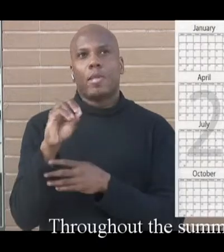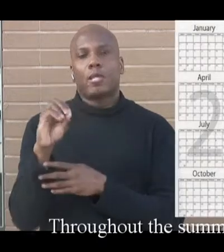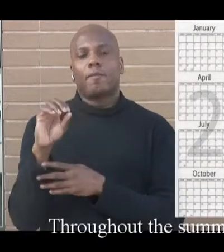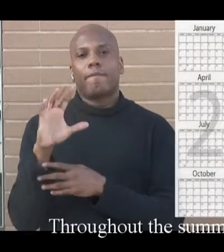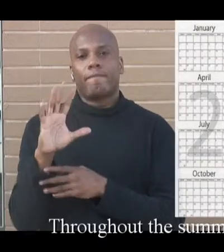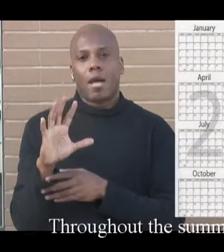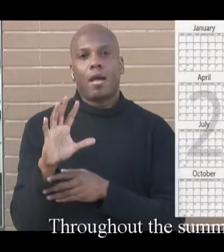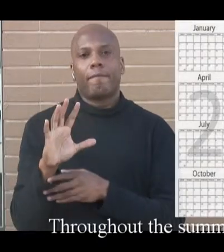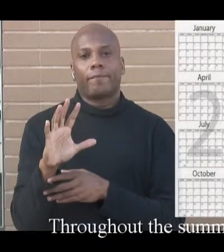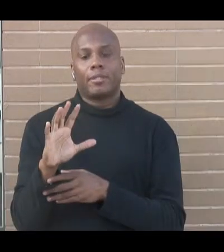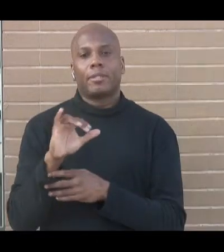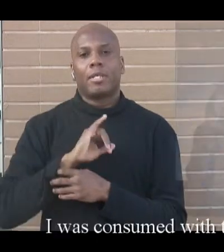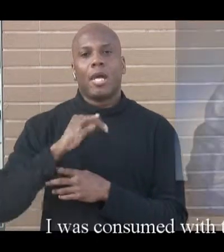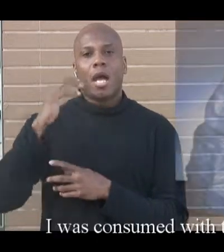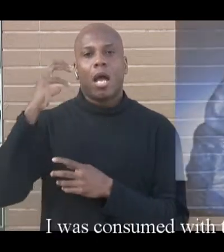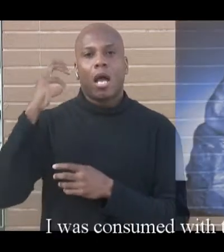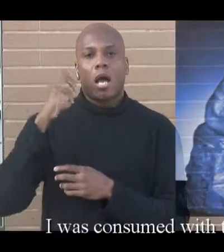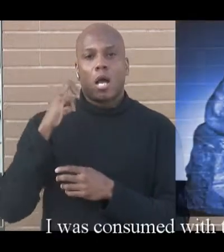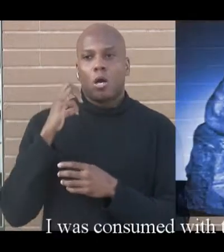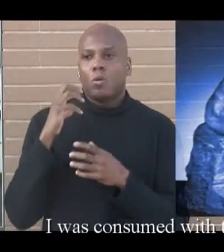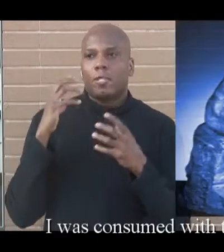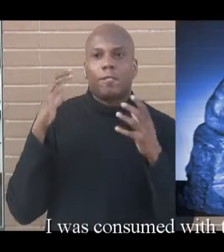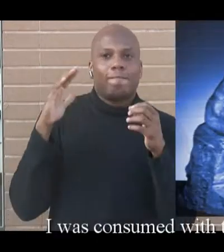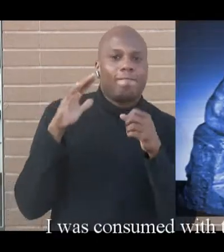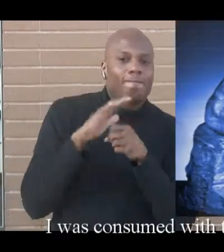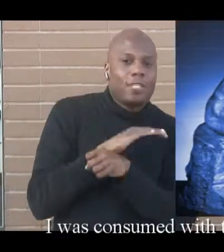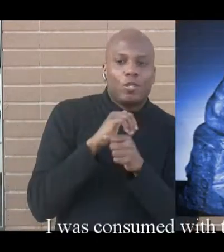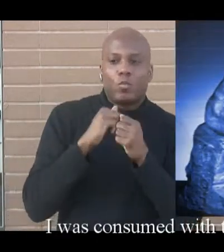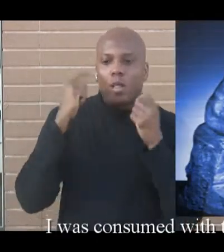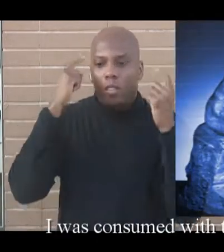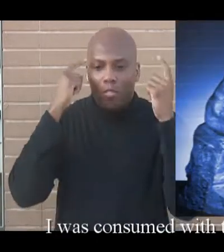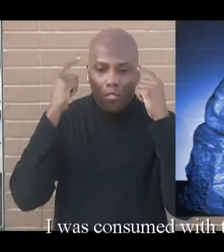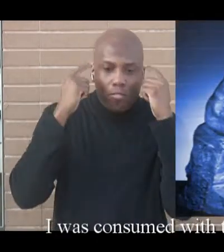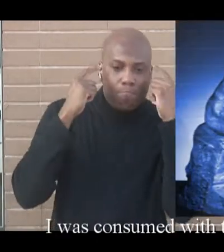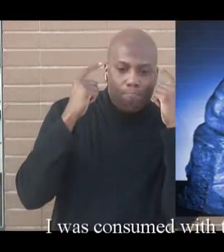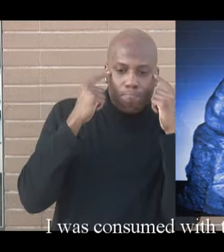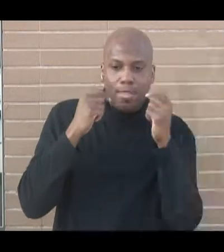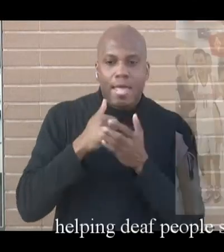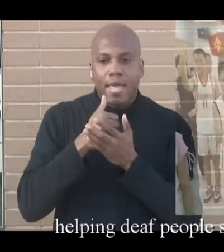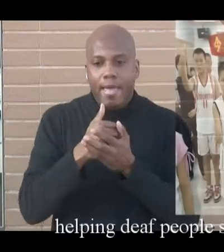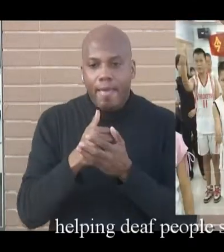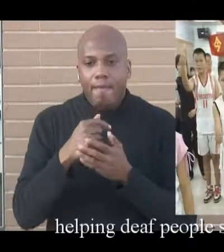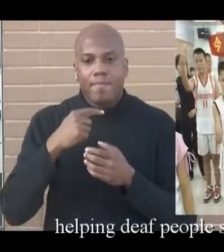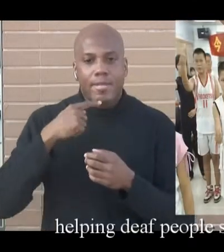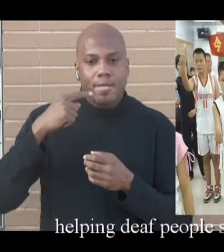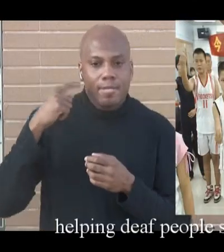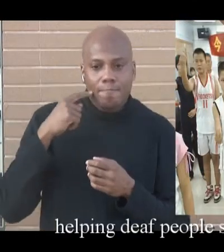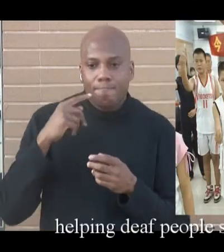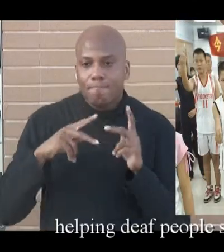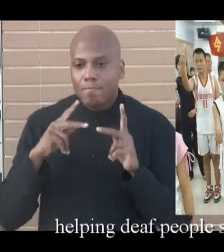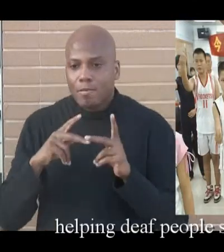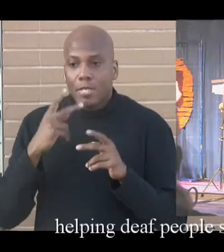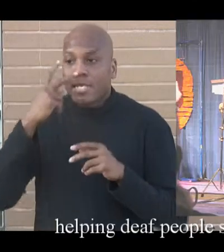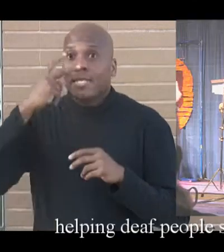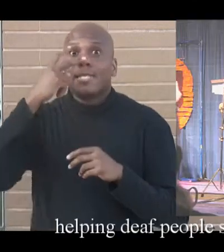Throughout the summer of 2005, I was consumed with thoughts of helping deaf